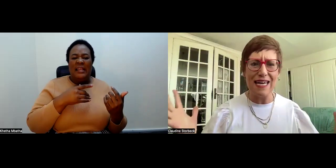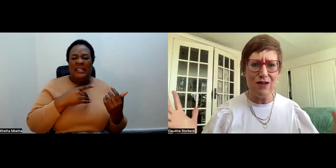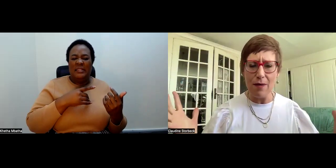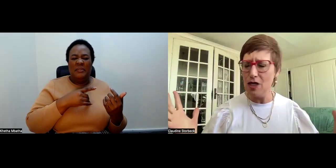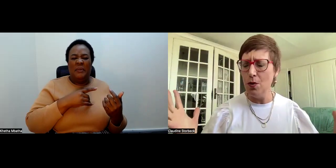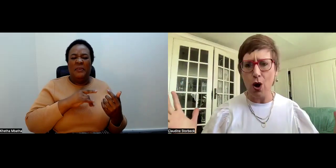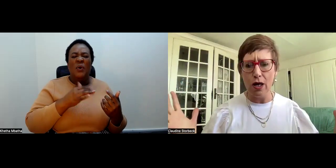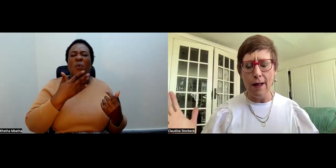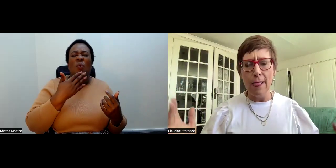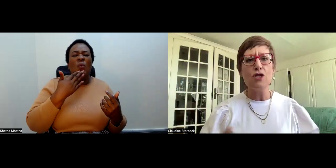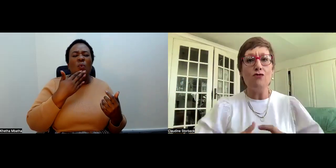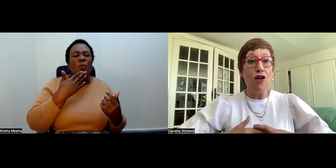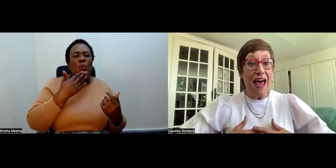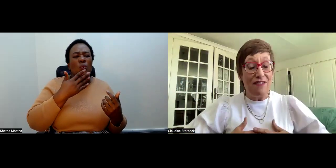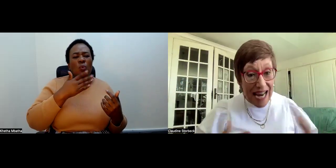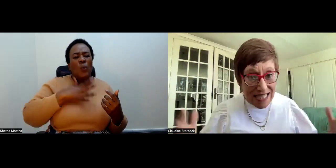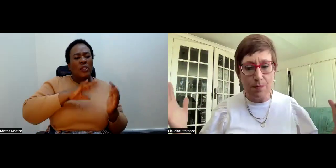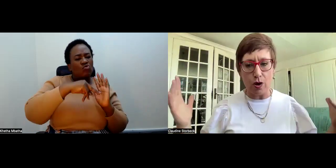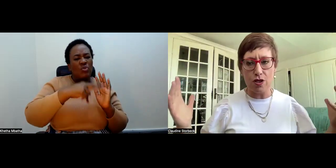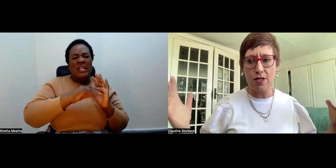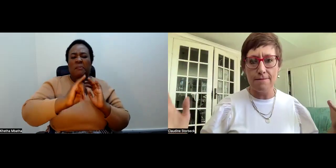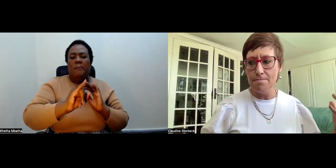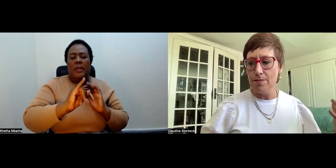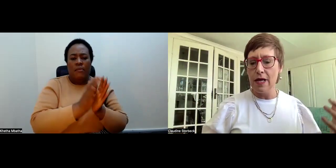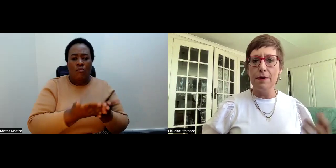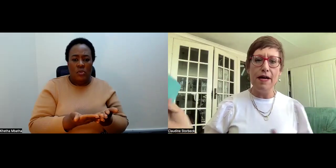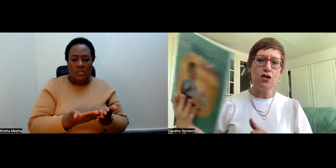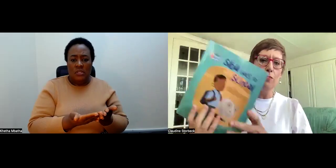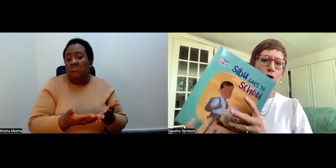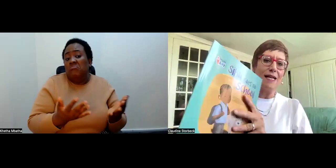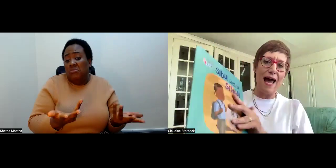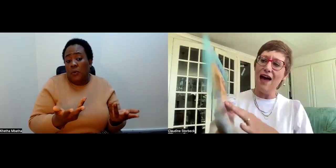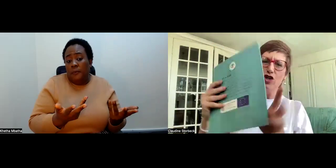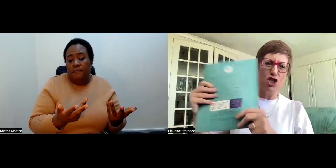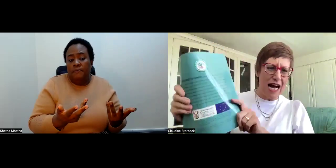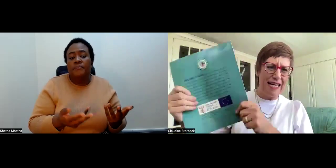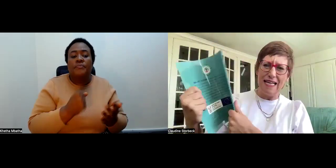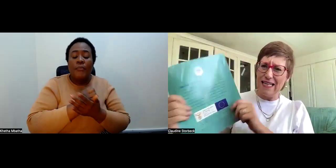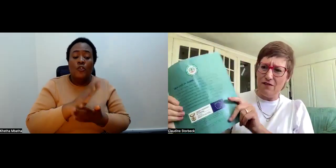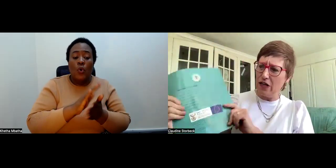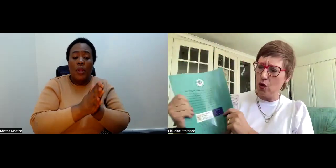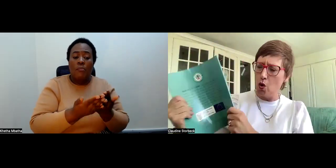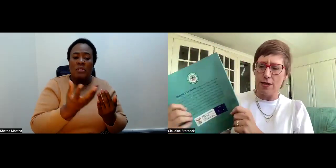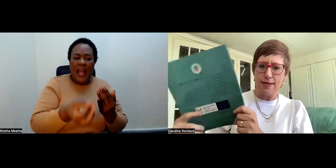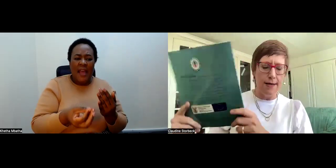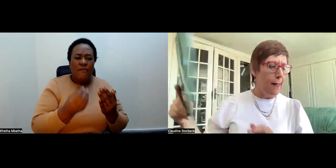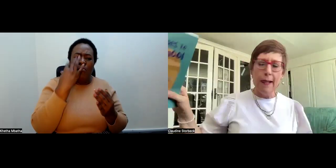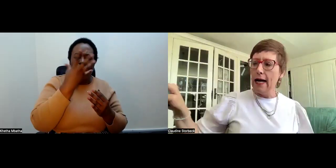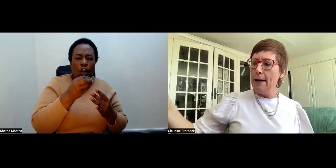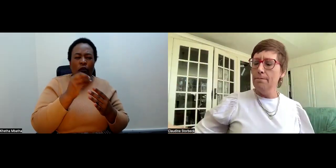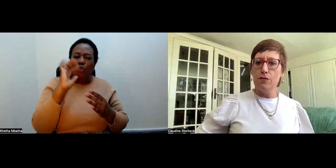read a yucky, rubbish book? So I'd rather have less books. Make sure the books that I have are shiny and lovely and